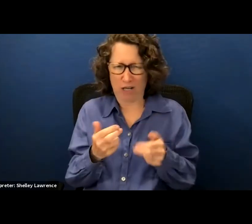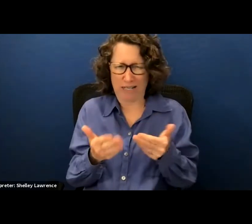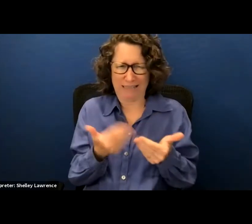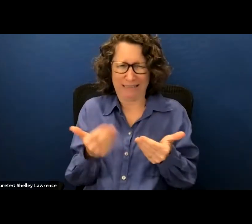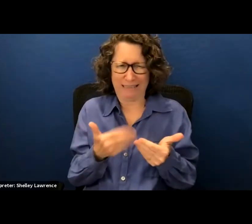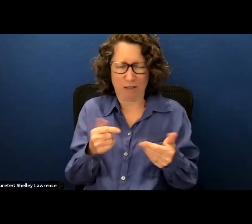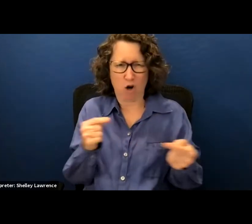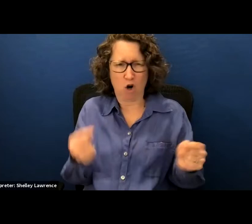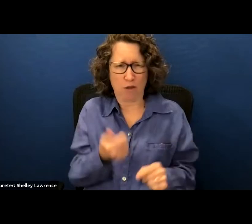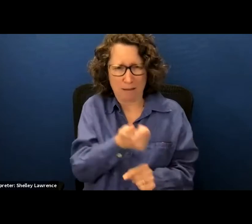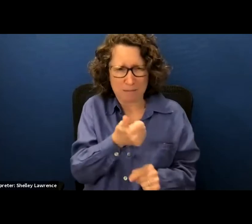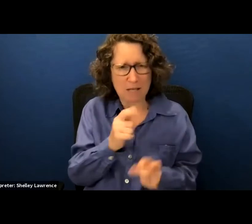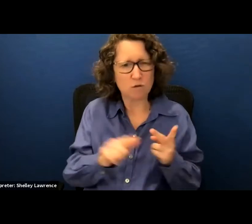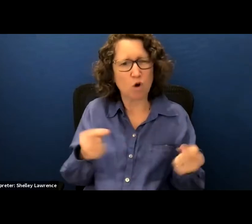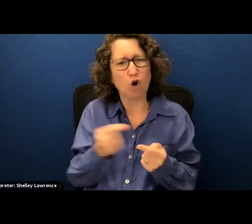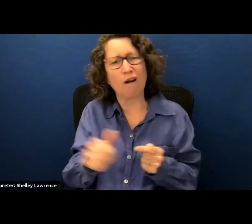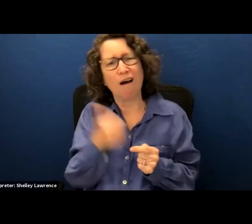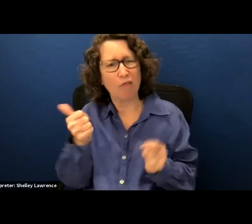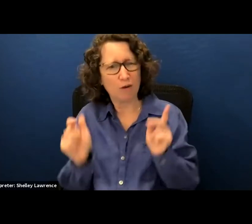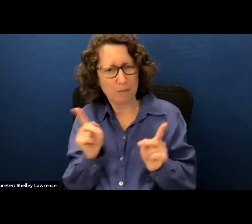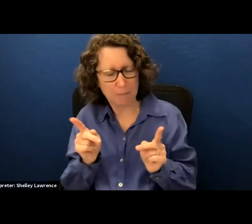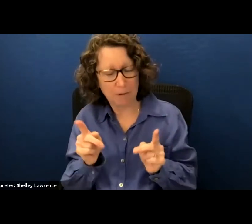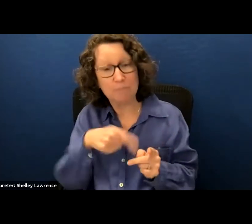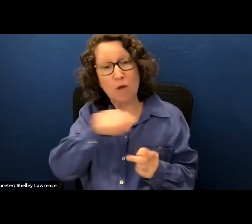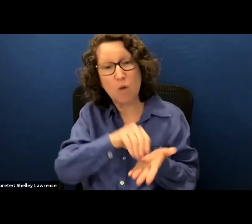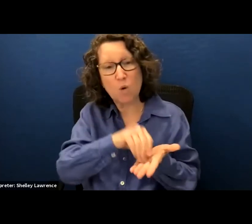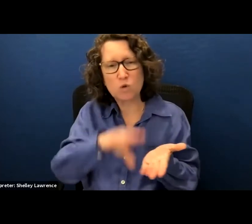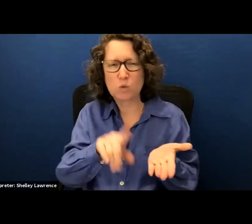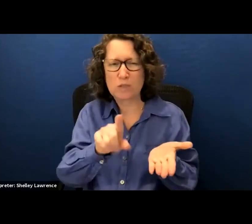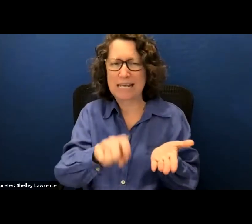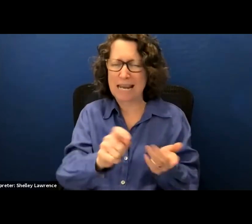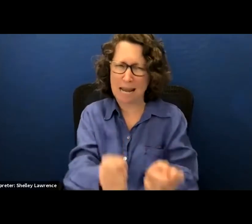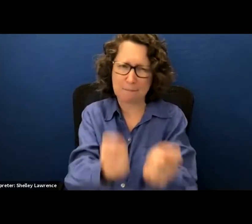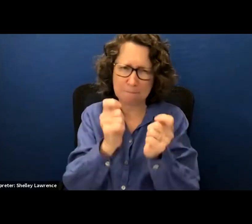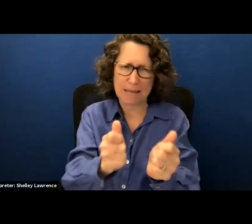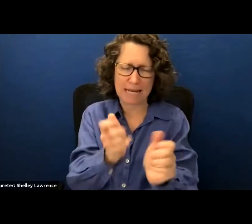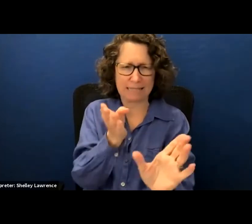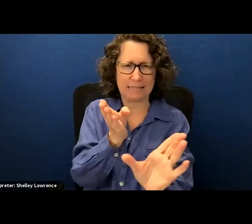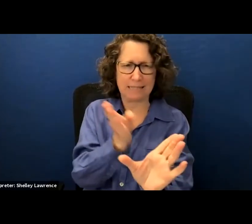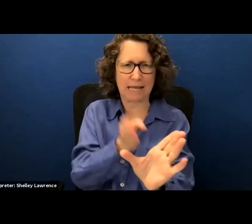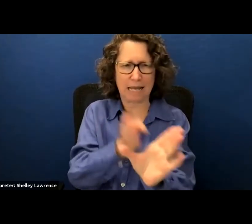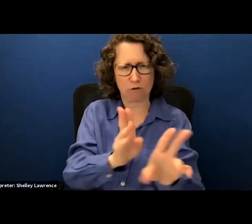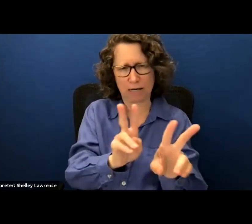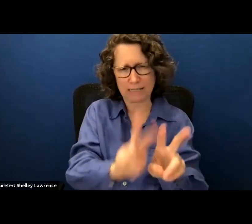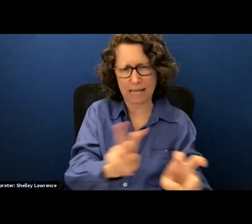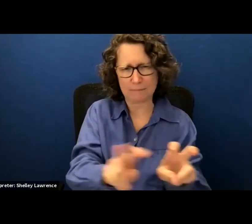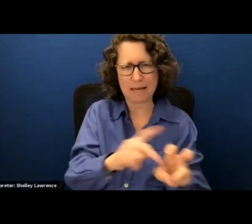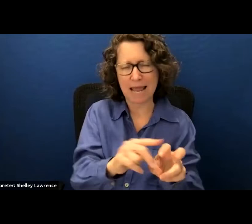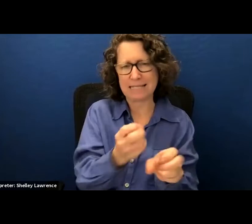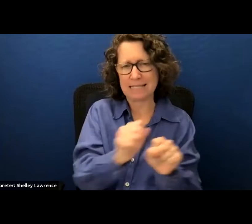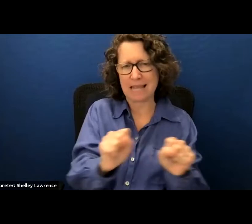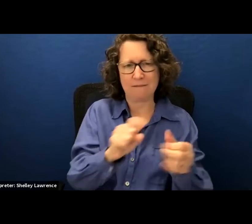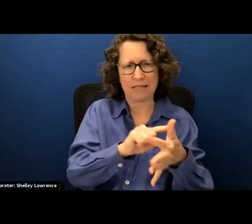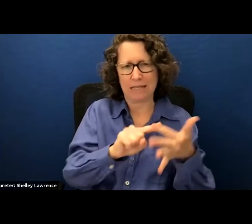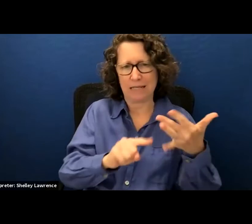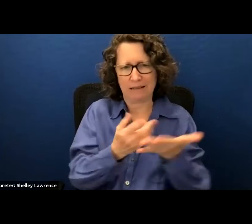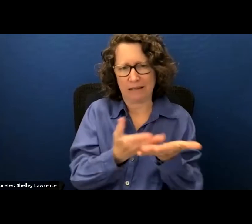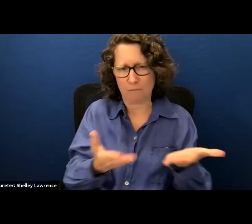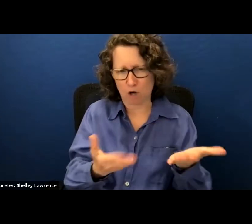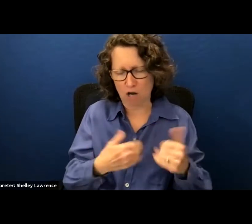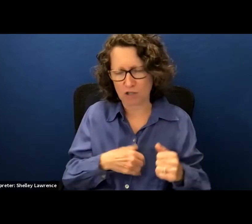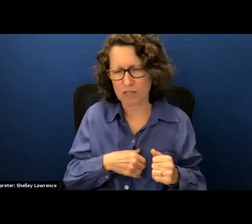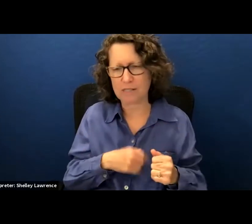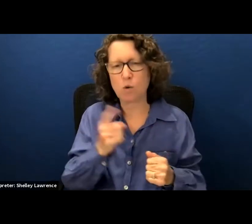or others. These students were in need of immediate psychiatric assessment and safety precautions.